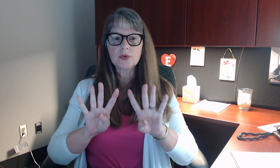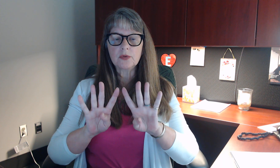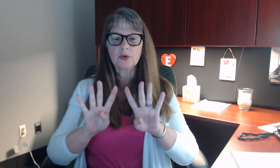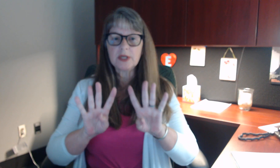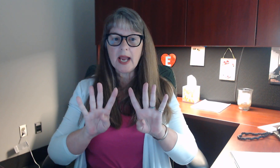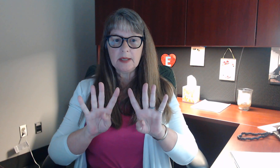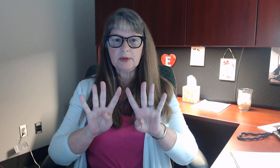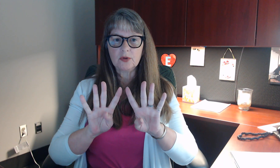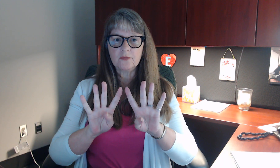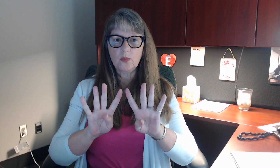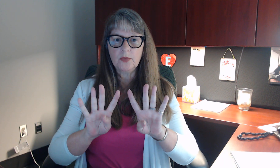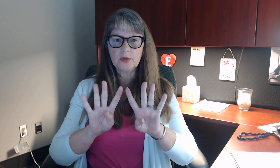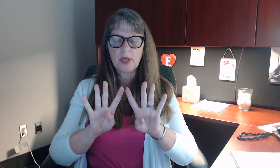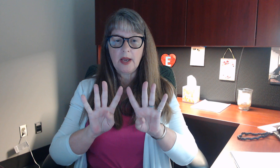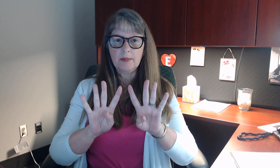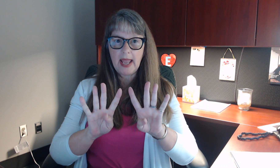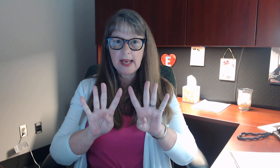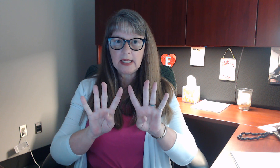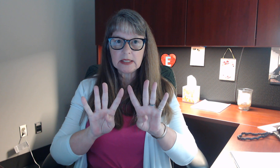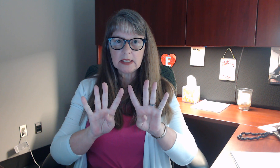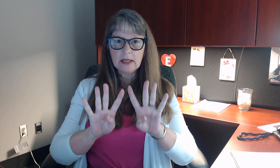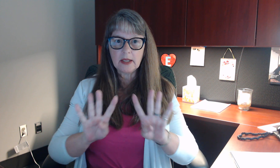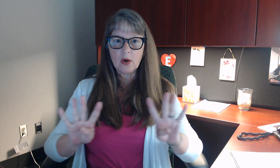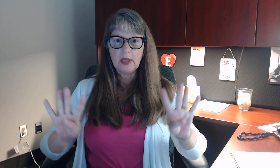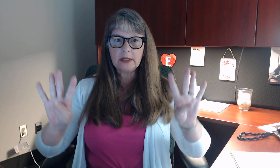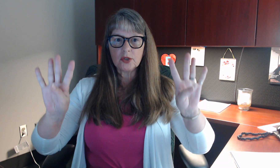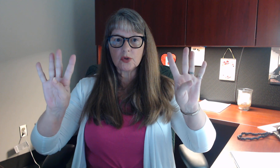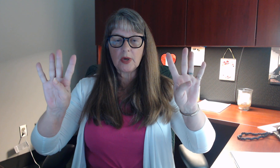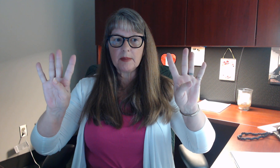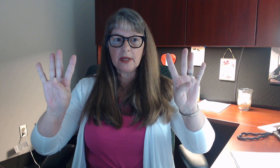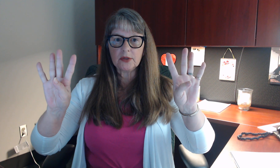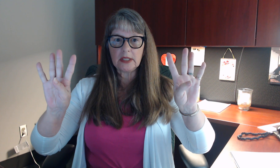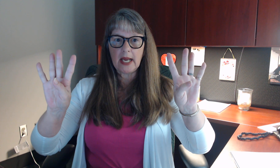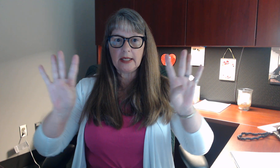there's 9, but there's 8 that go like this, and there's one in the middle to light it.